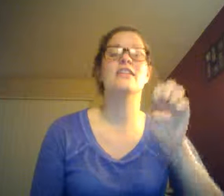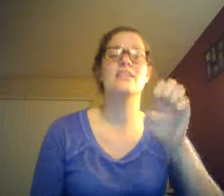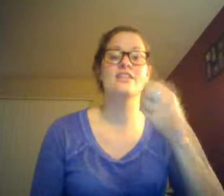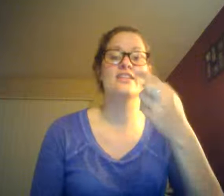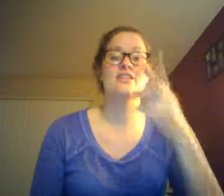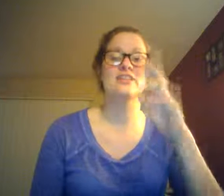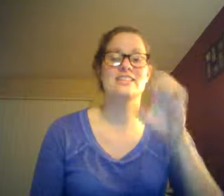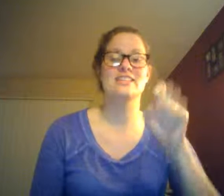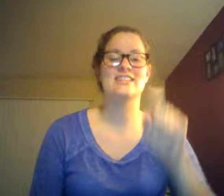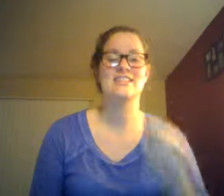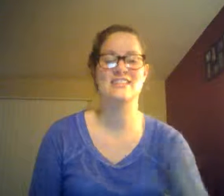egrets.